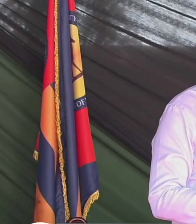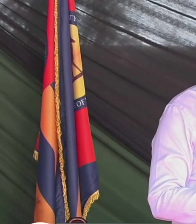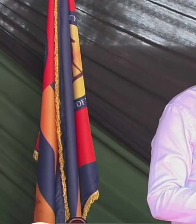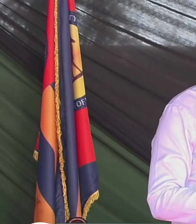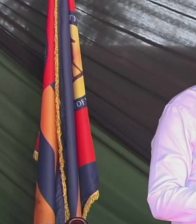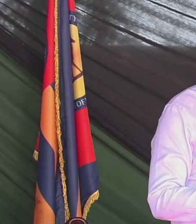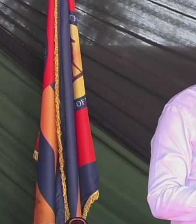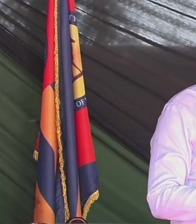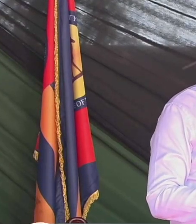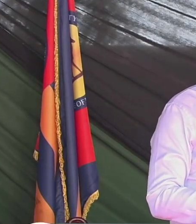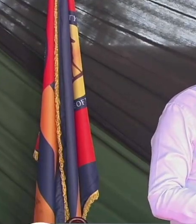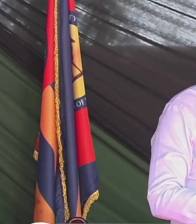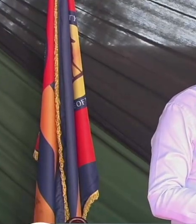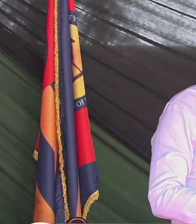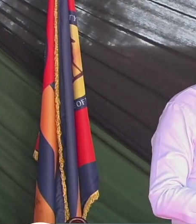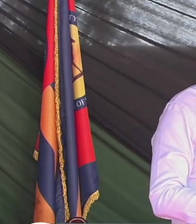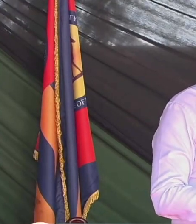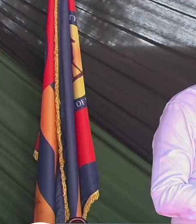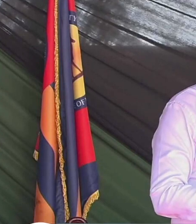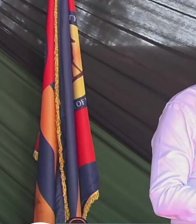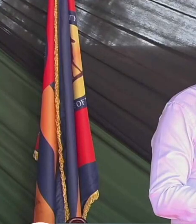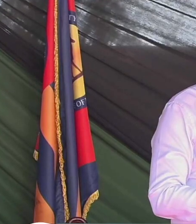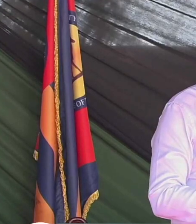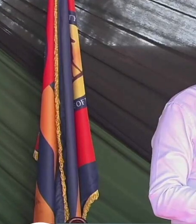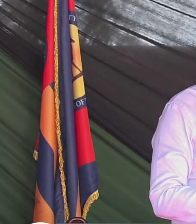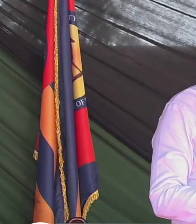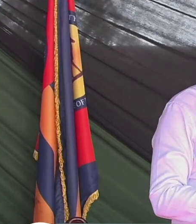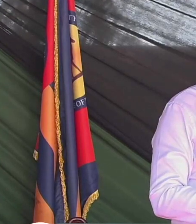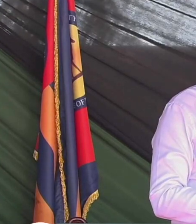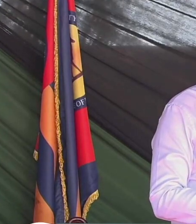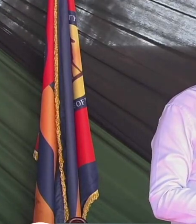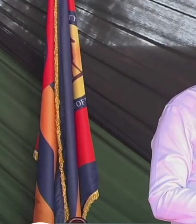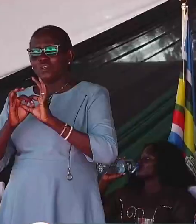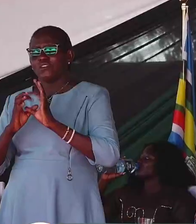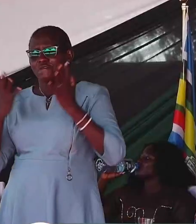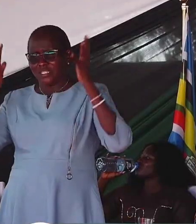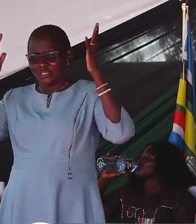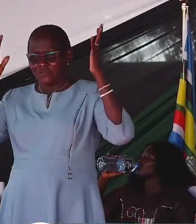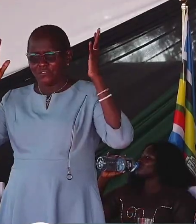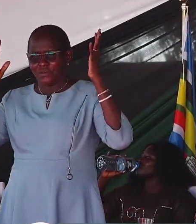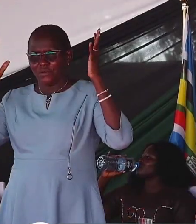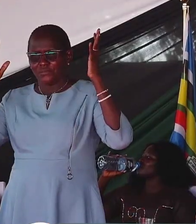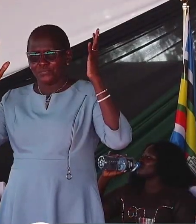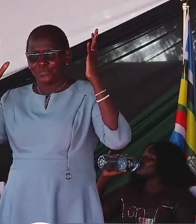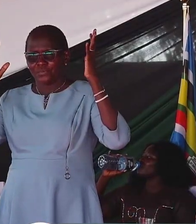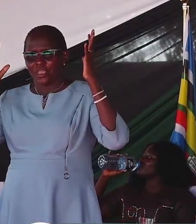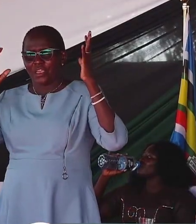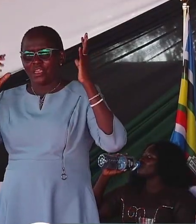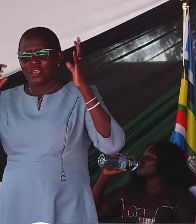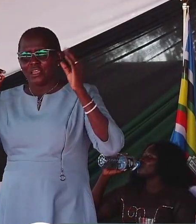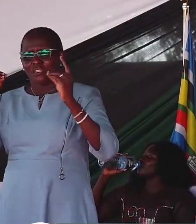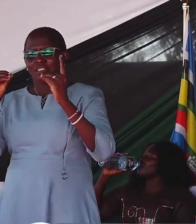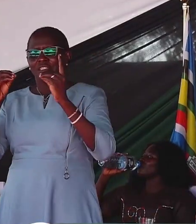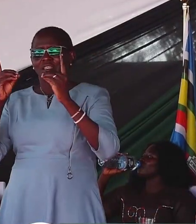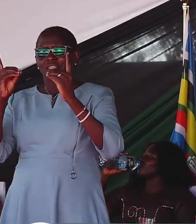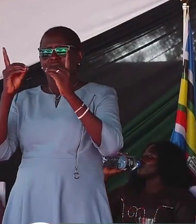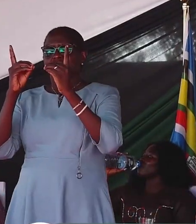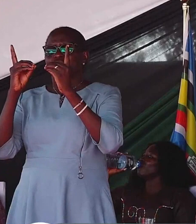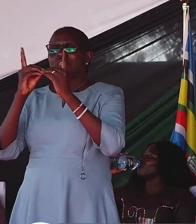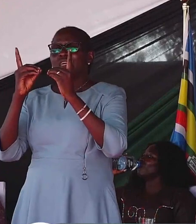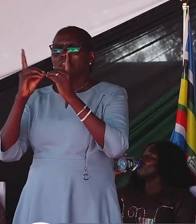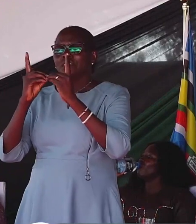to our cultural festival, which is going to take place on the 25th, between 25th